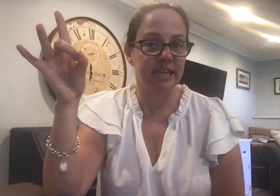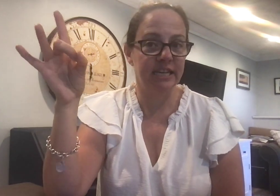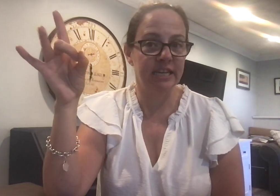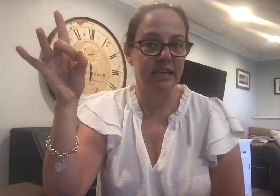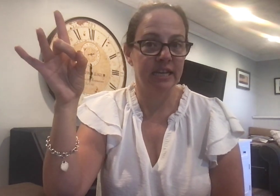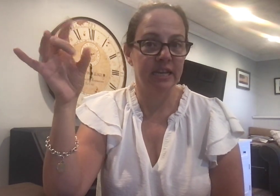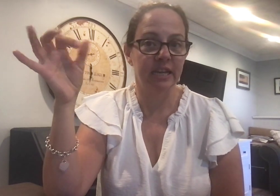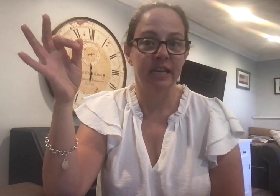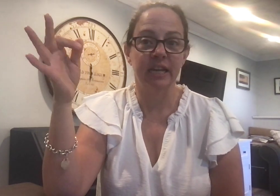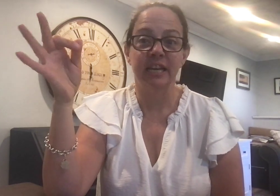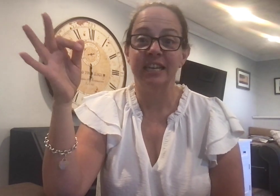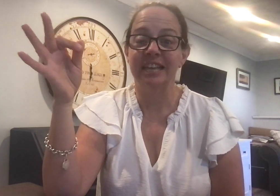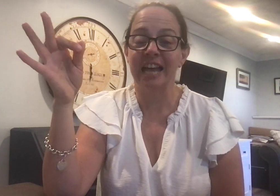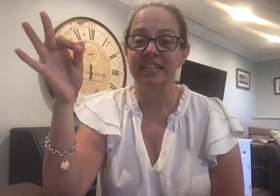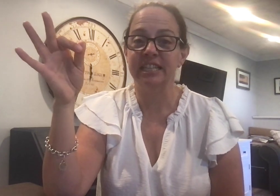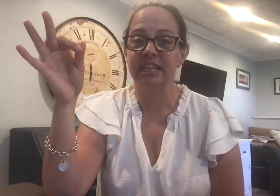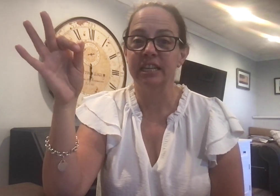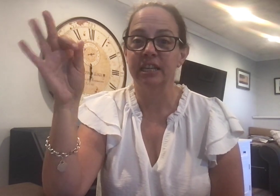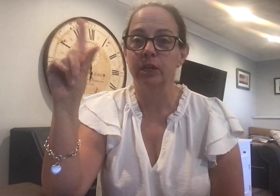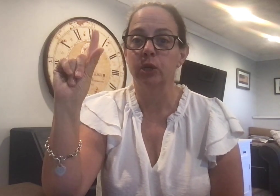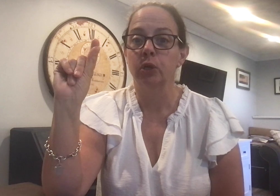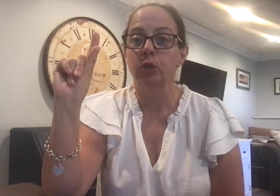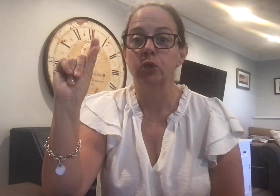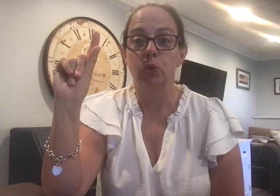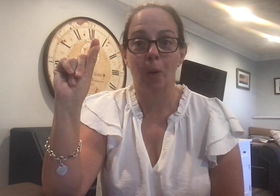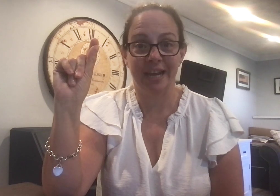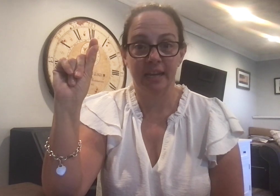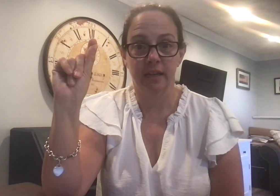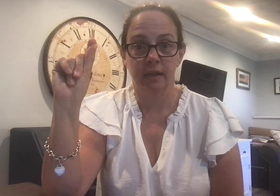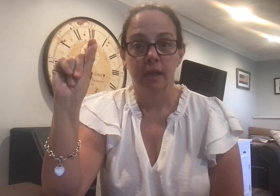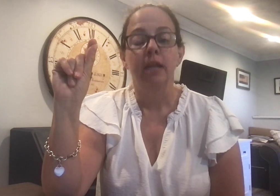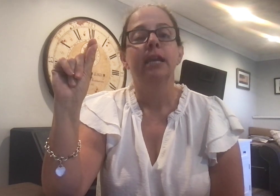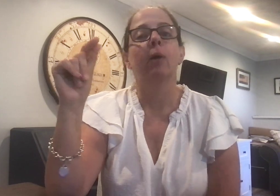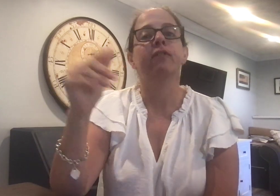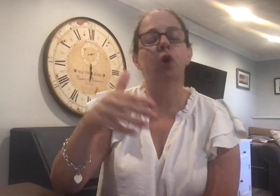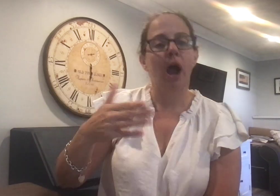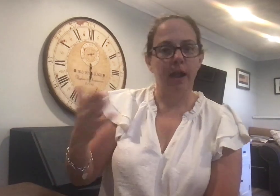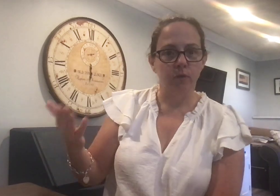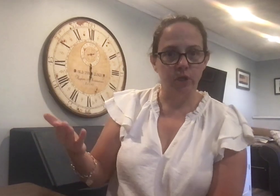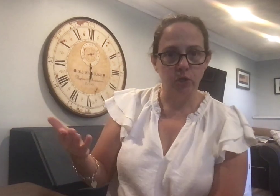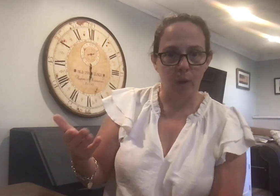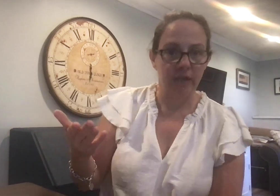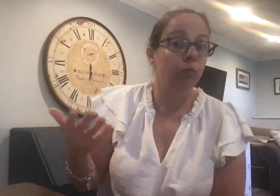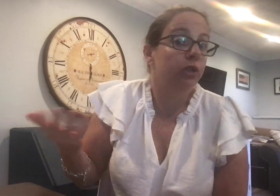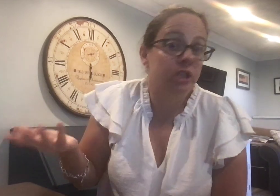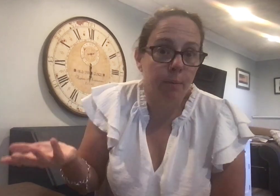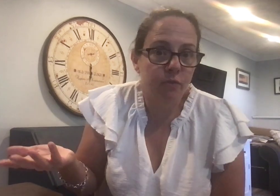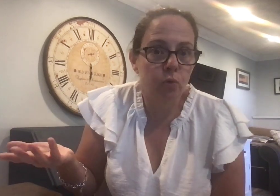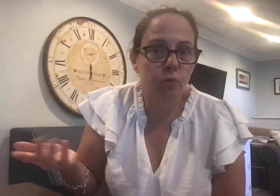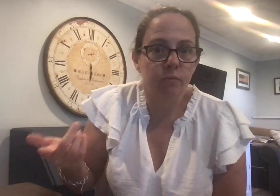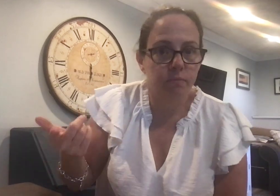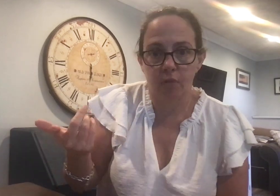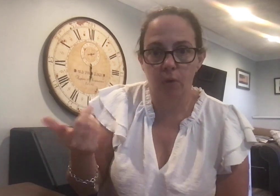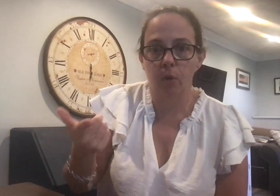18, 19, 20. Now, if you're higher than 20, which some of you very well could